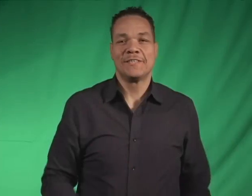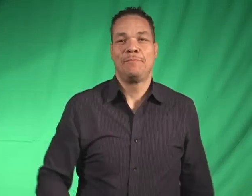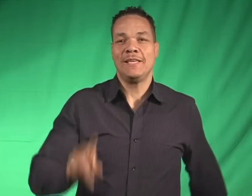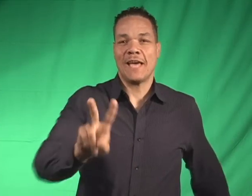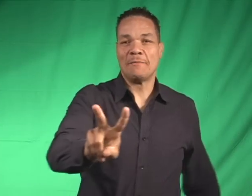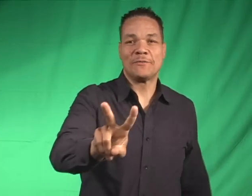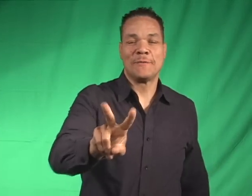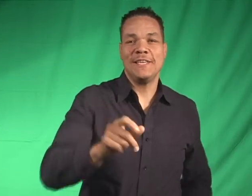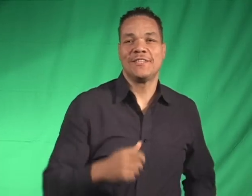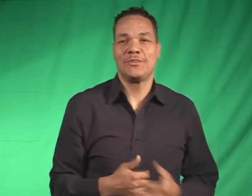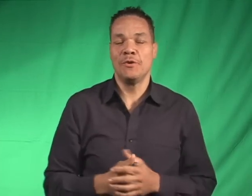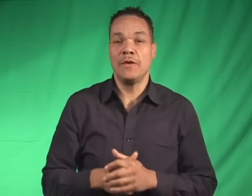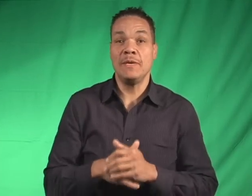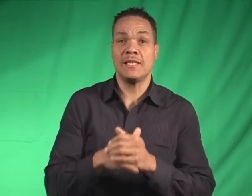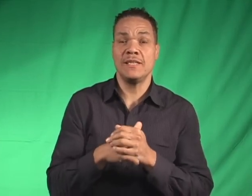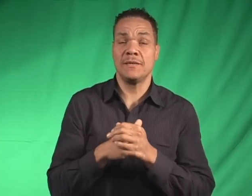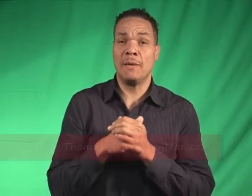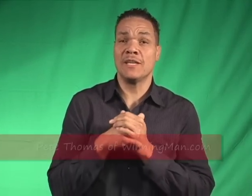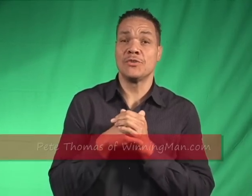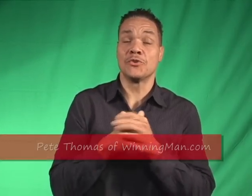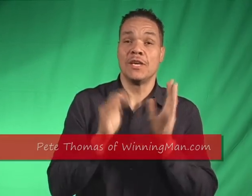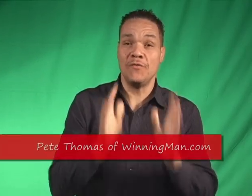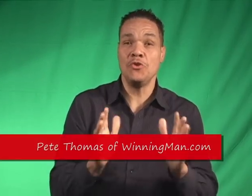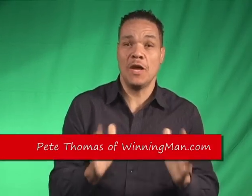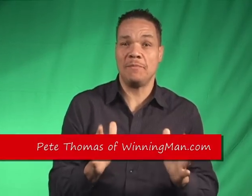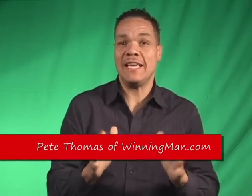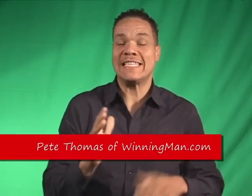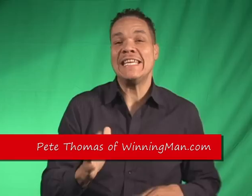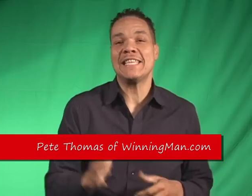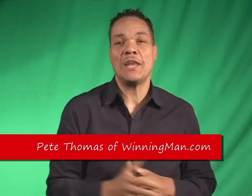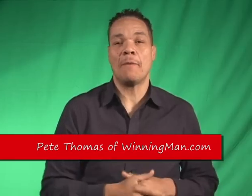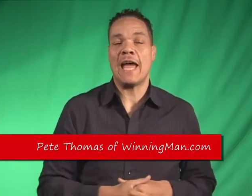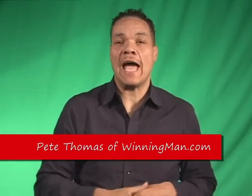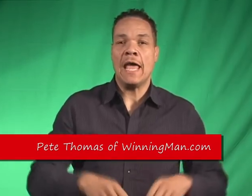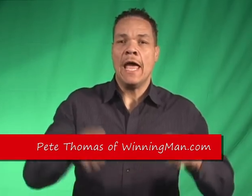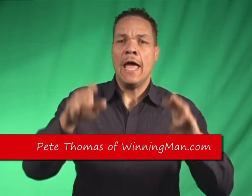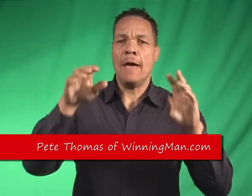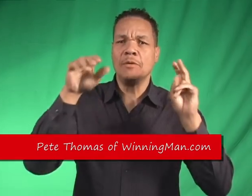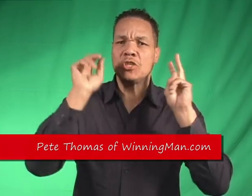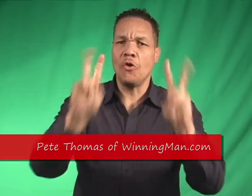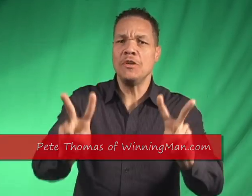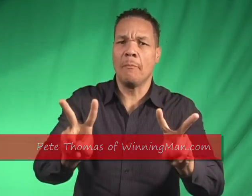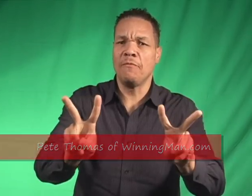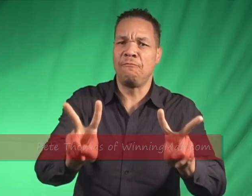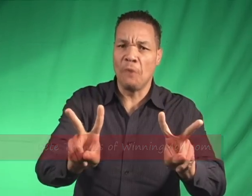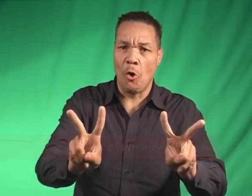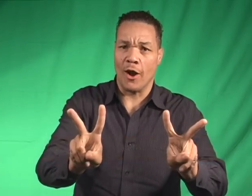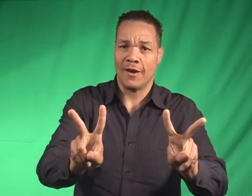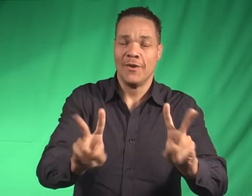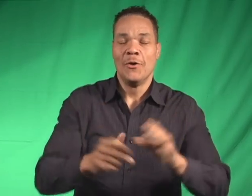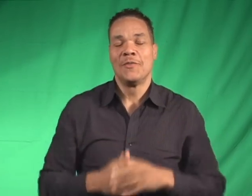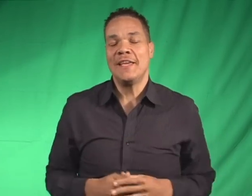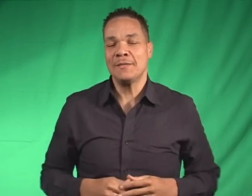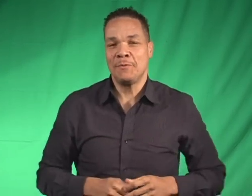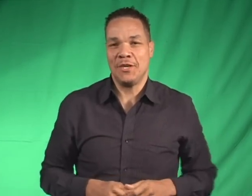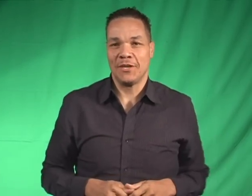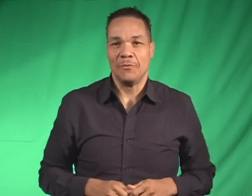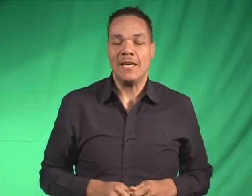This is Pete Thomas from season 2 of NBC's The Biggest Loser, giving you an update, season number 9, episode number 4. This particular week, the